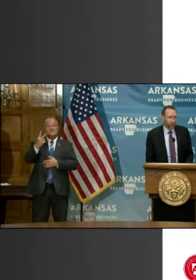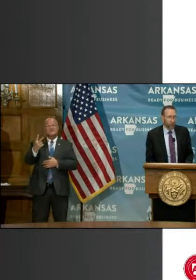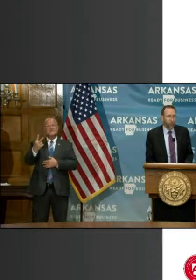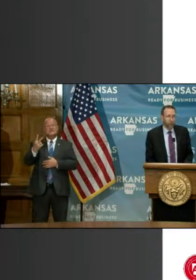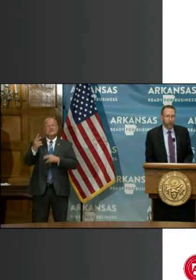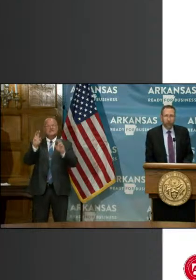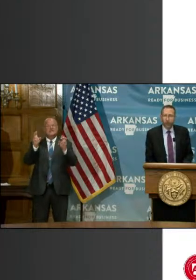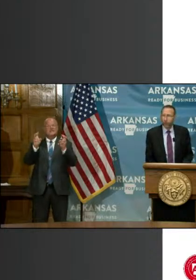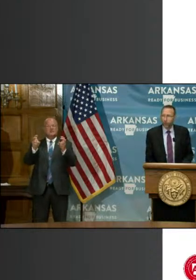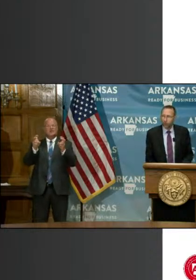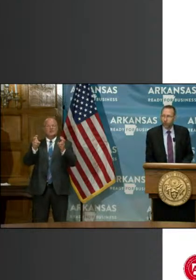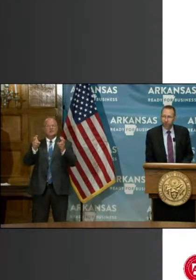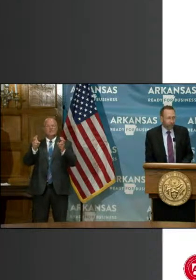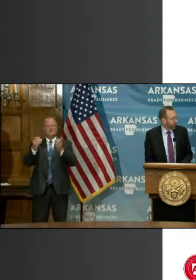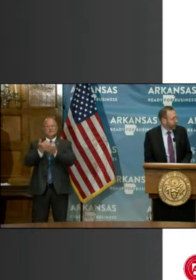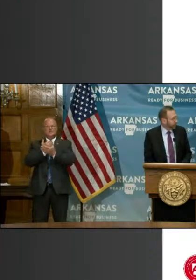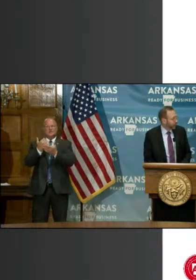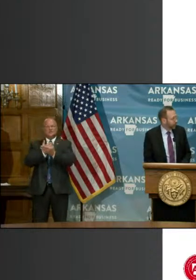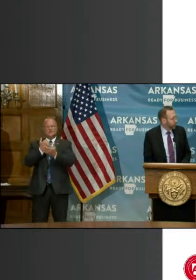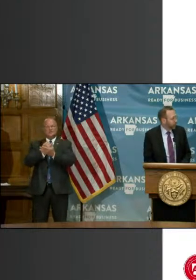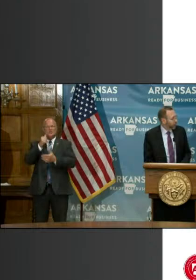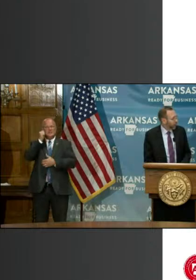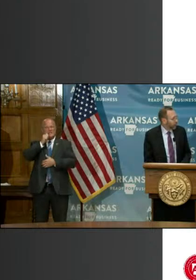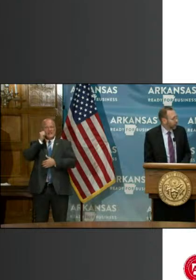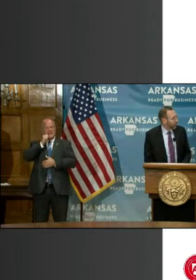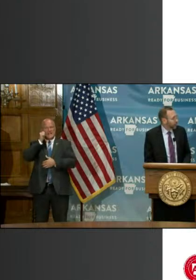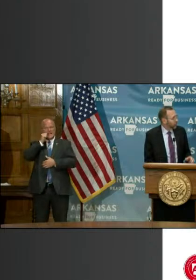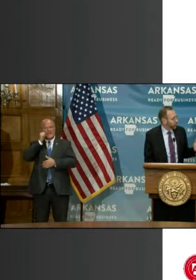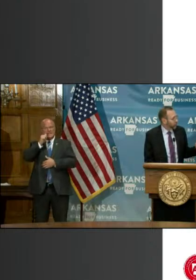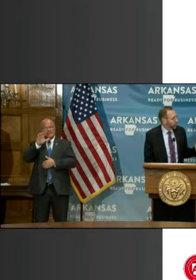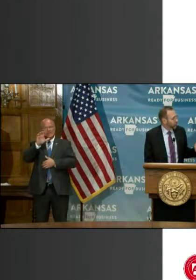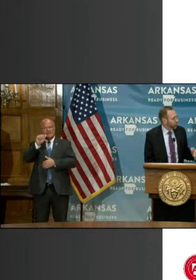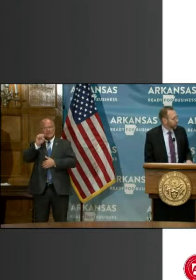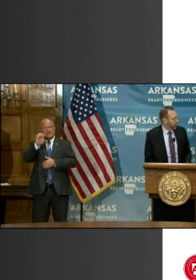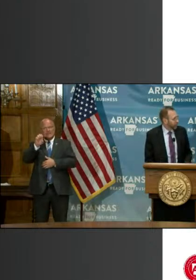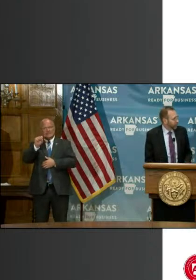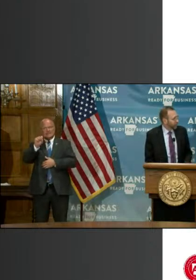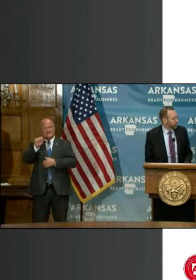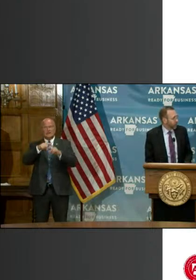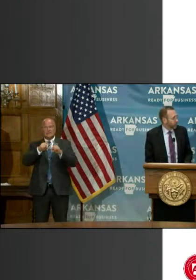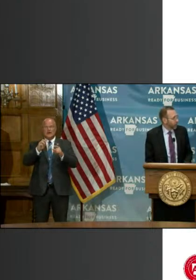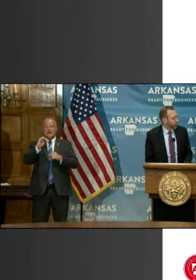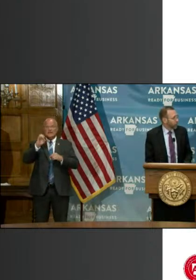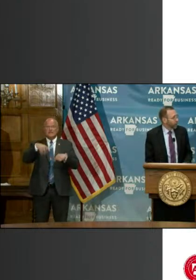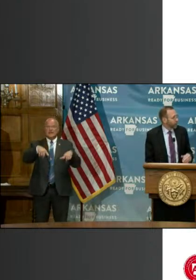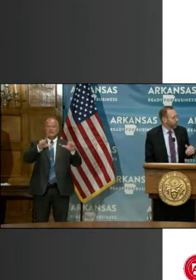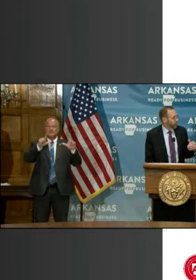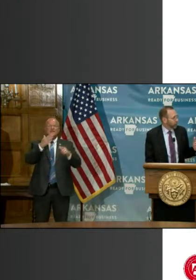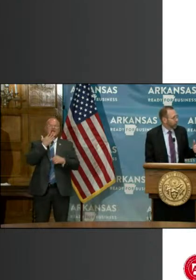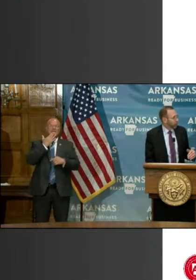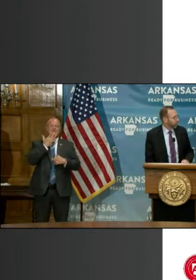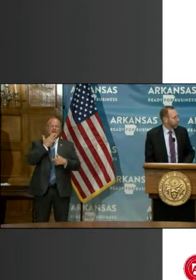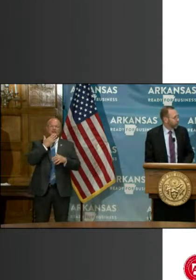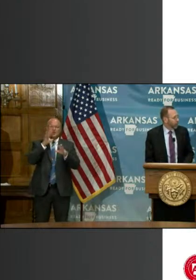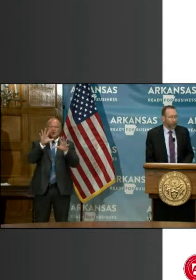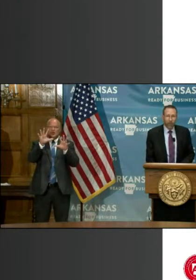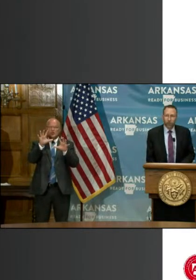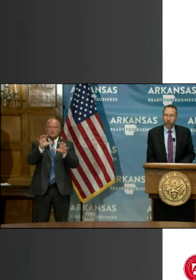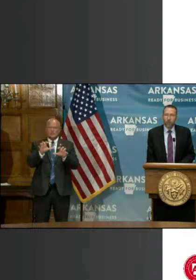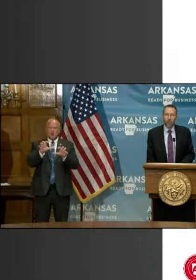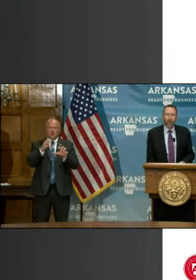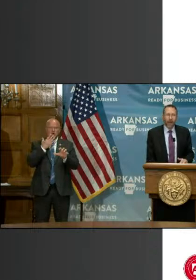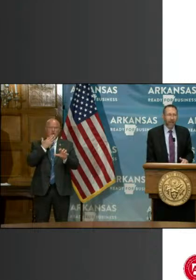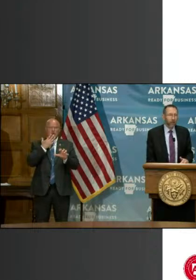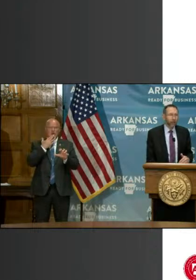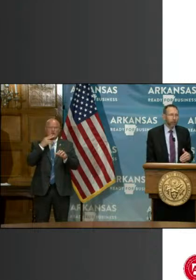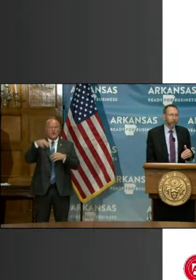been seeing in terms of our new daily cases. But you can see from this map, this is color-coded. The darker